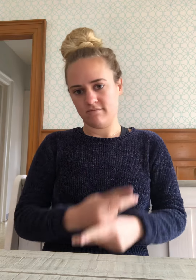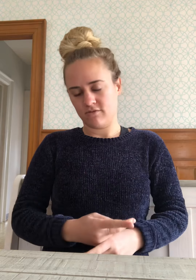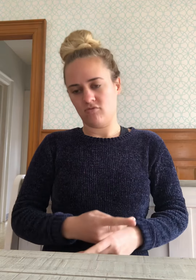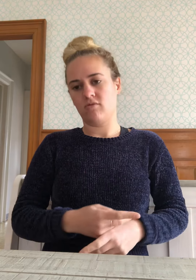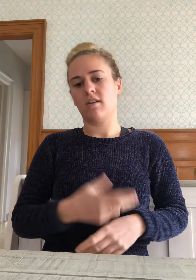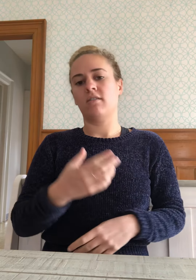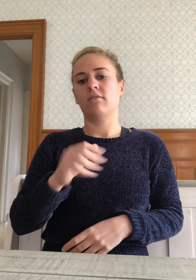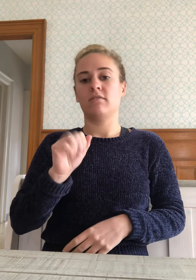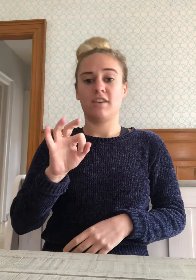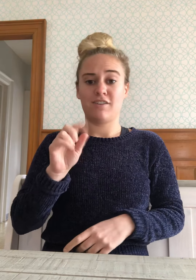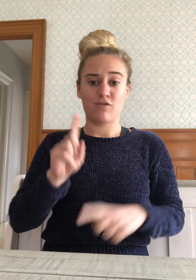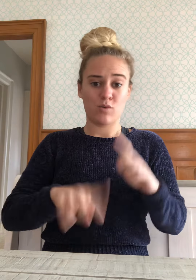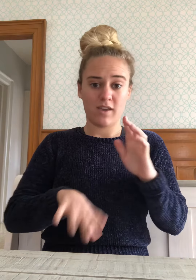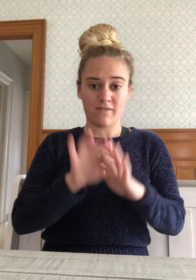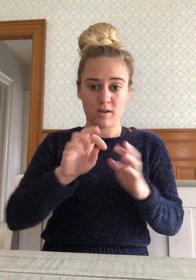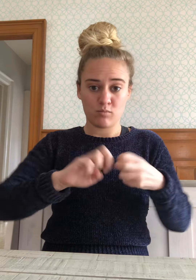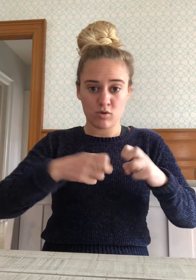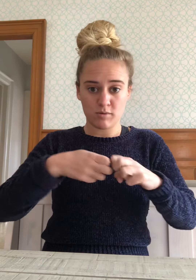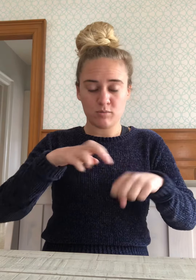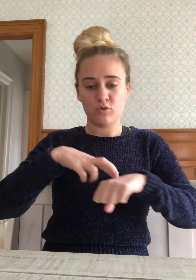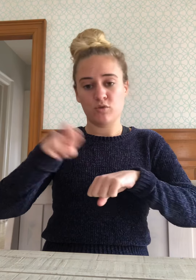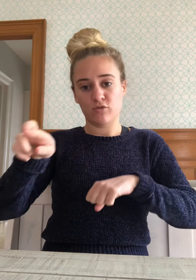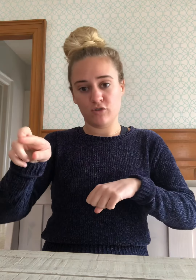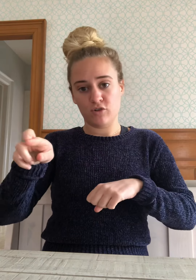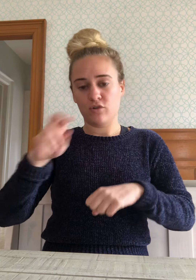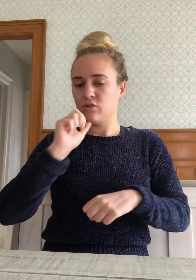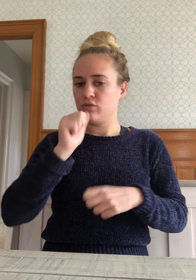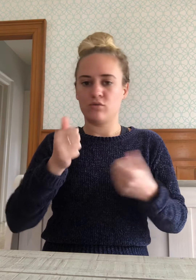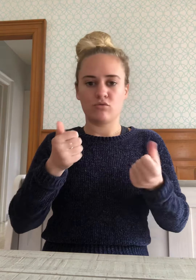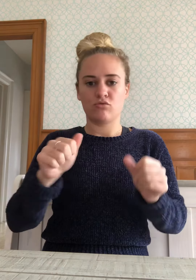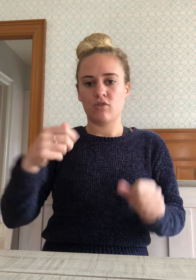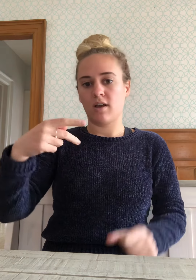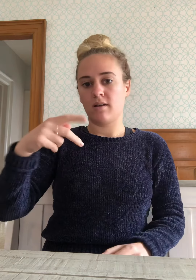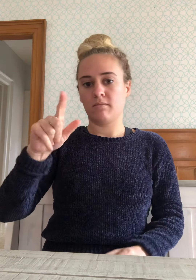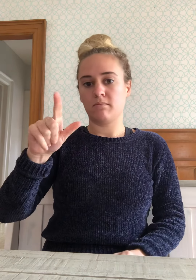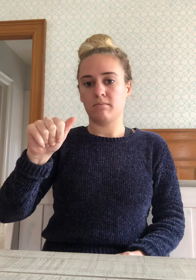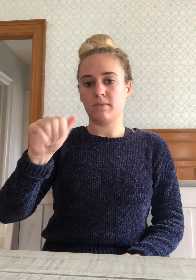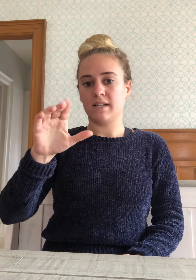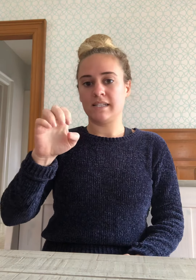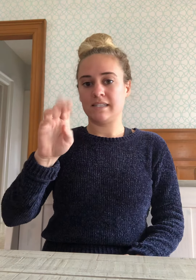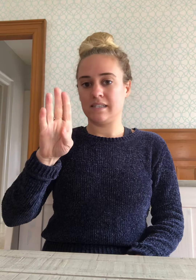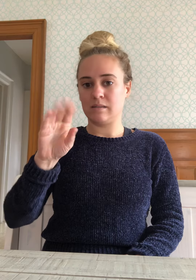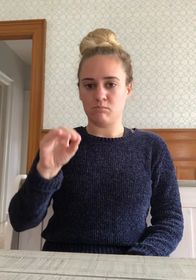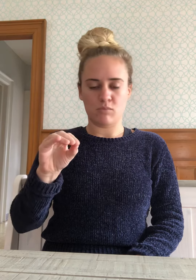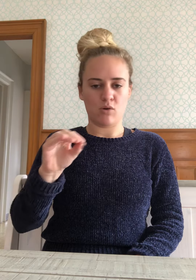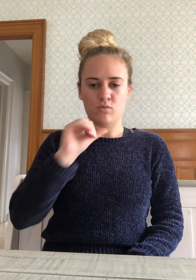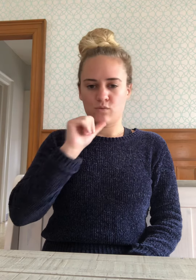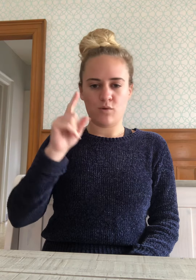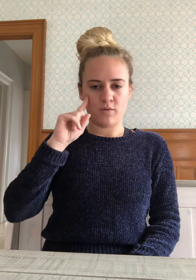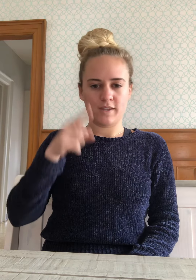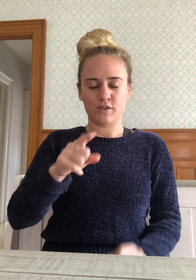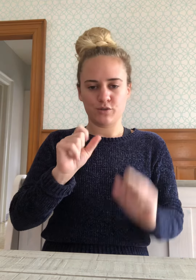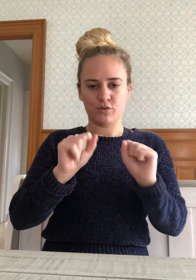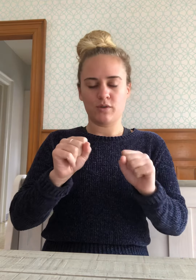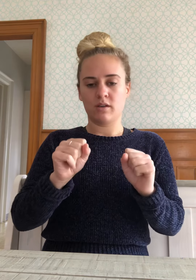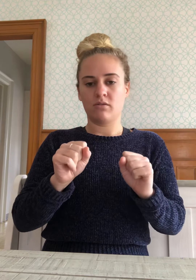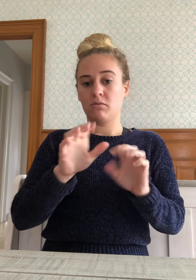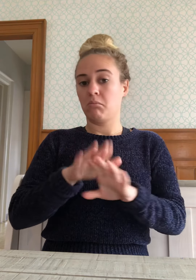problem. Don't try the placebo effect. Don't think that you're going to just pretend to adjust a denture you can't find the problem